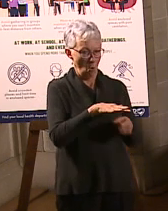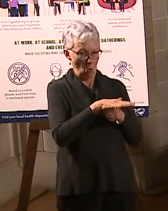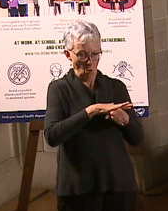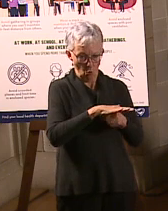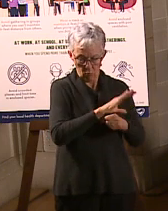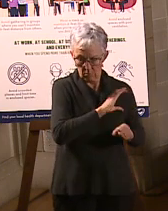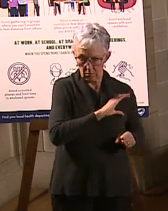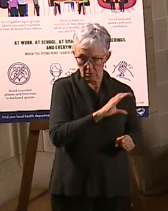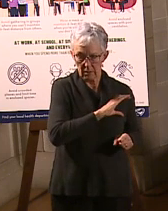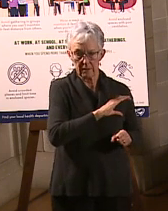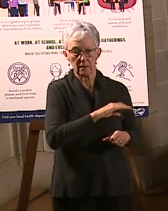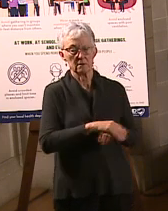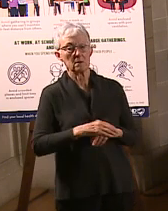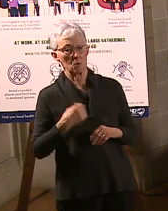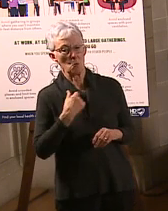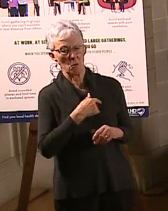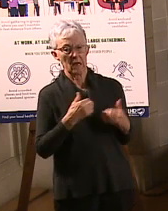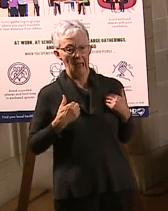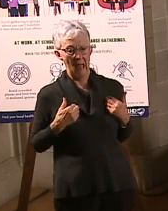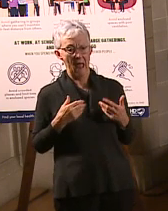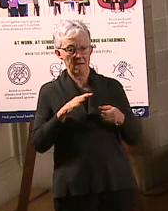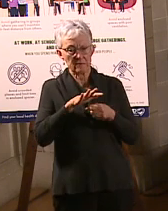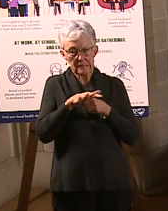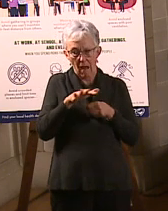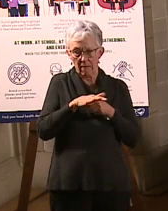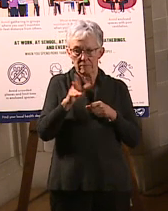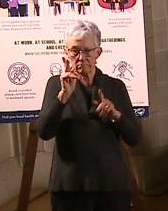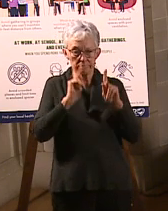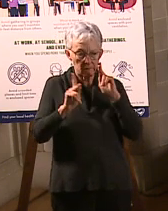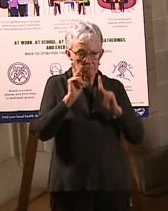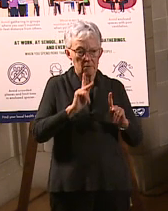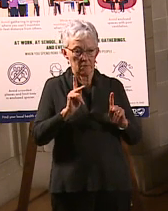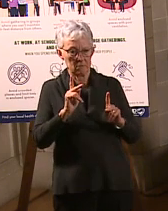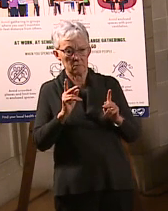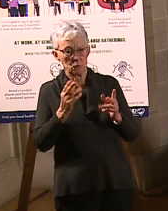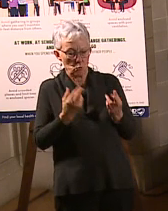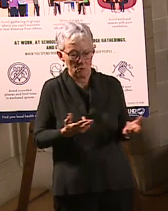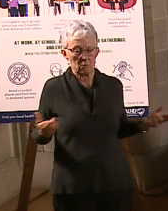the resources to handle the demand that we expect.